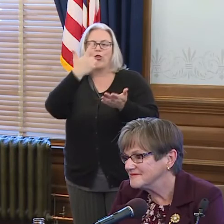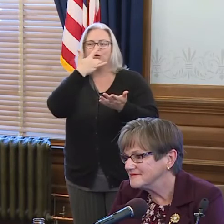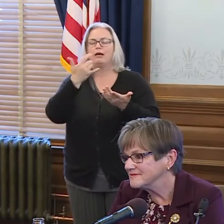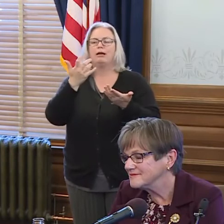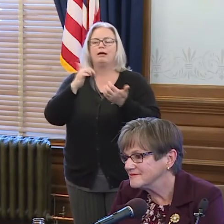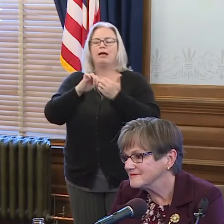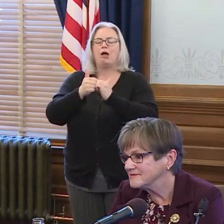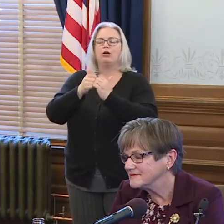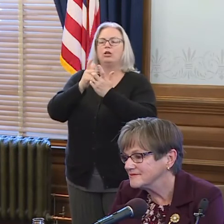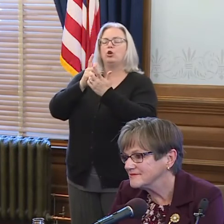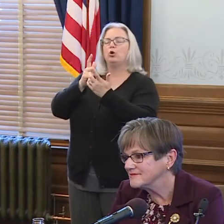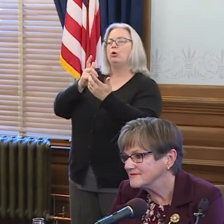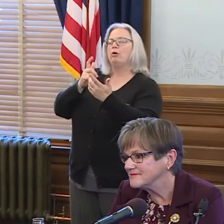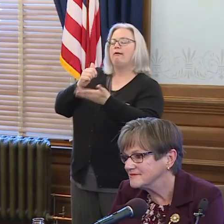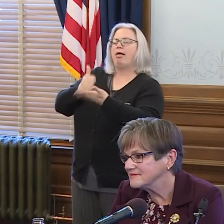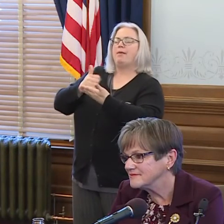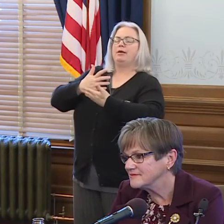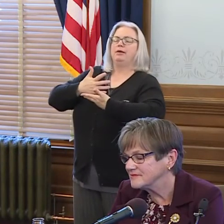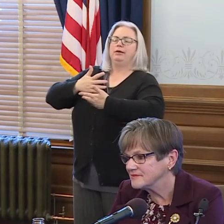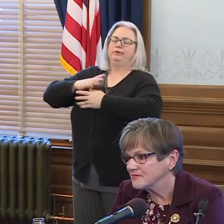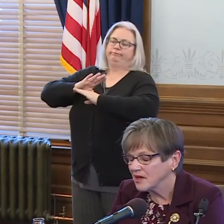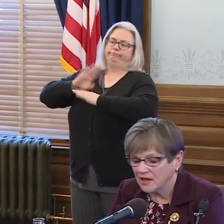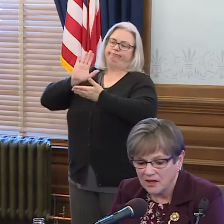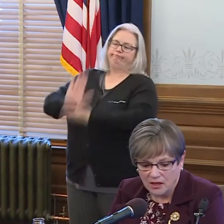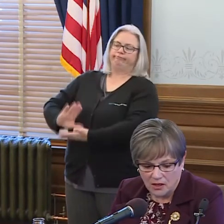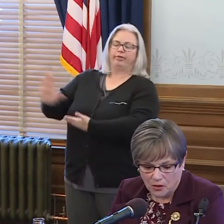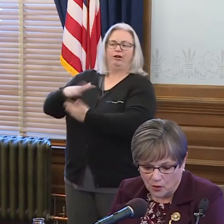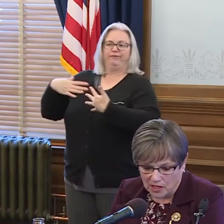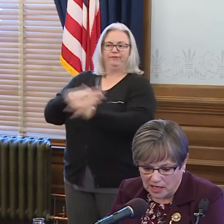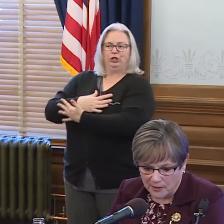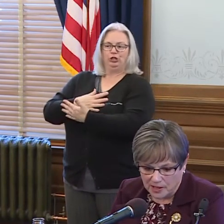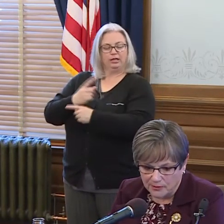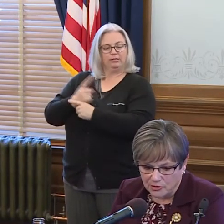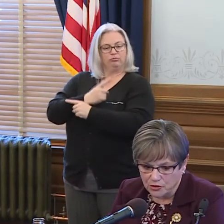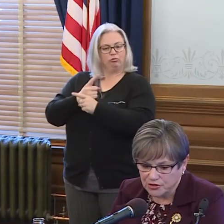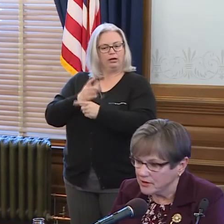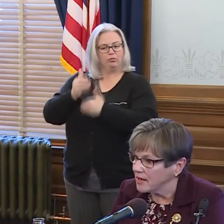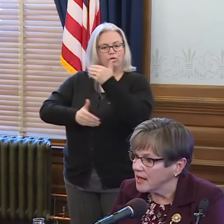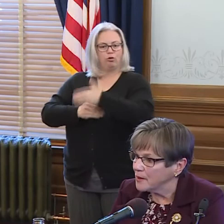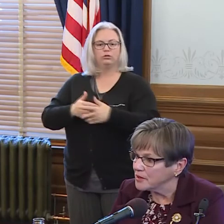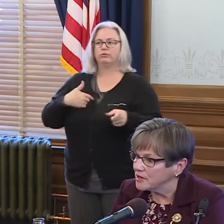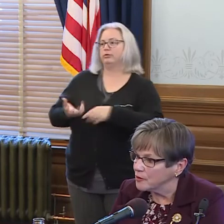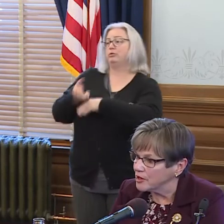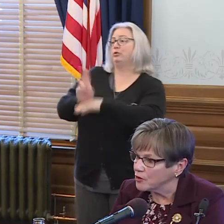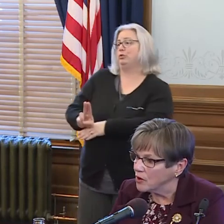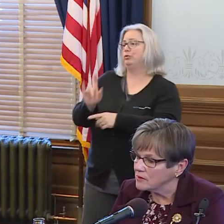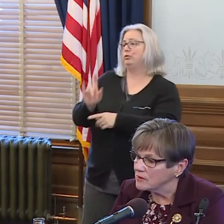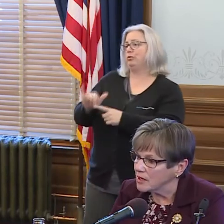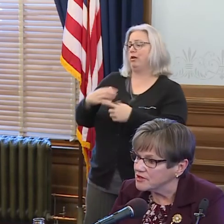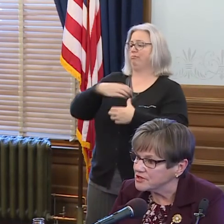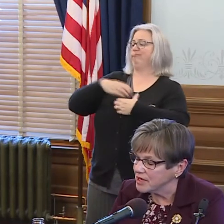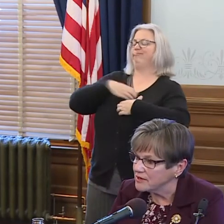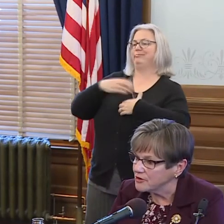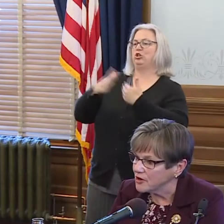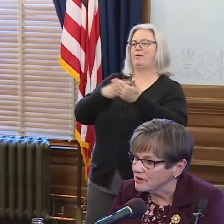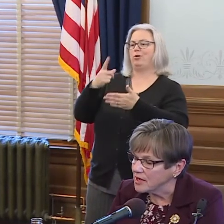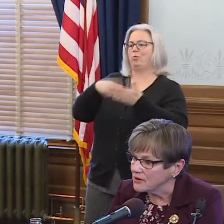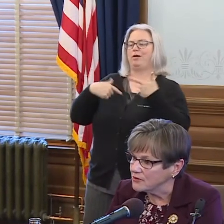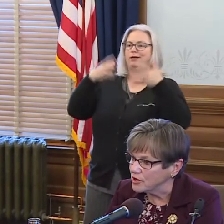quell those or squash their fears, I guess, that this is what's right? Well, I'm used to that happening no matter what I